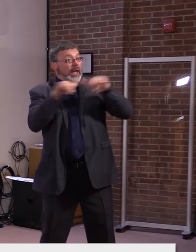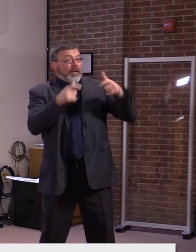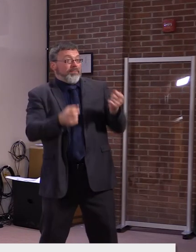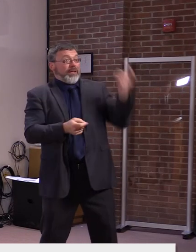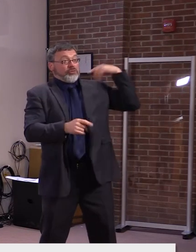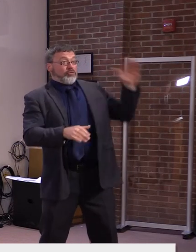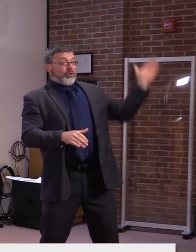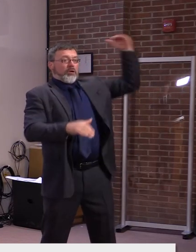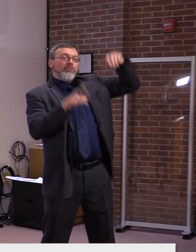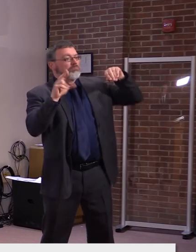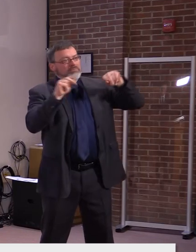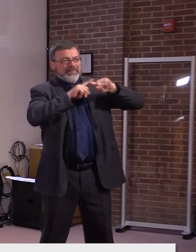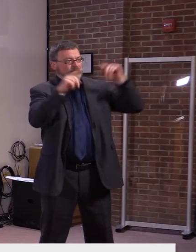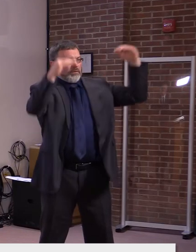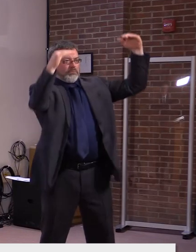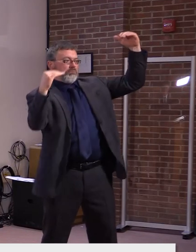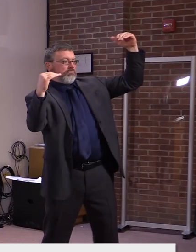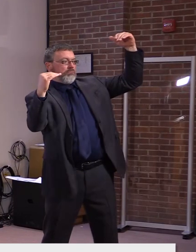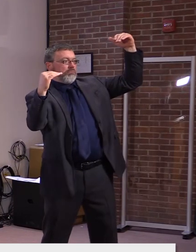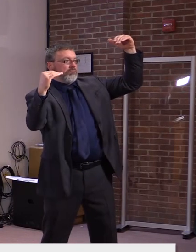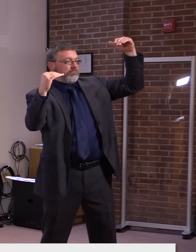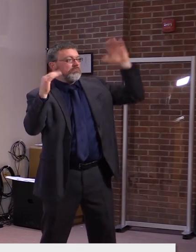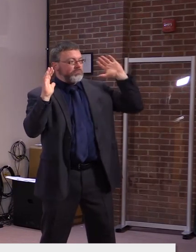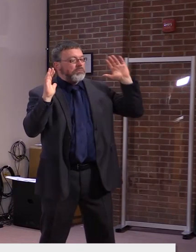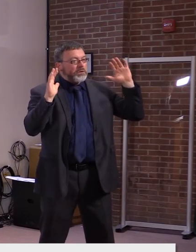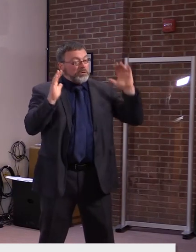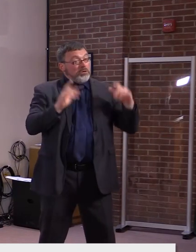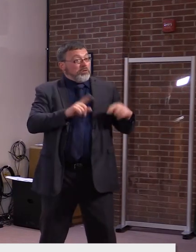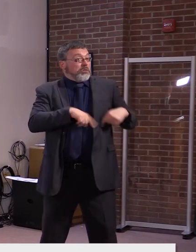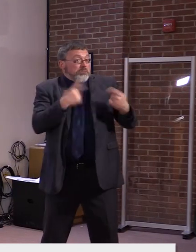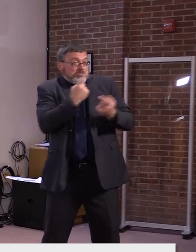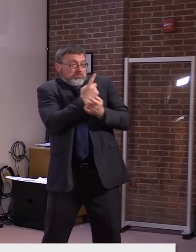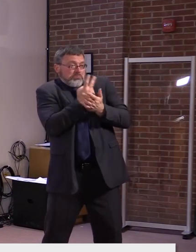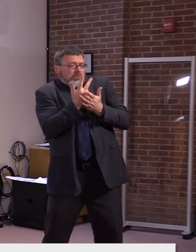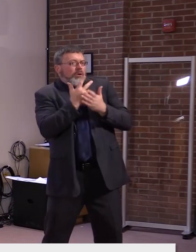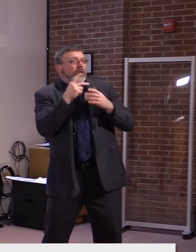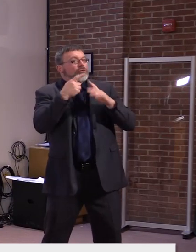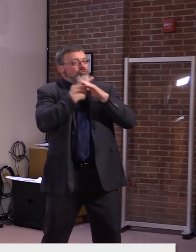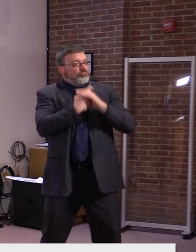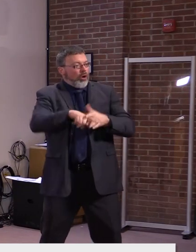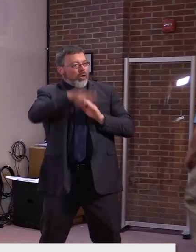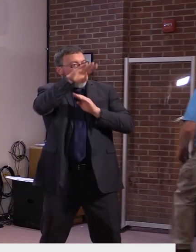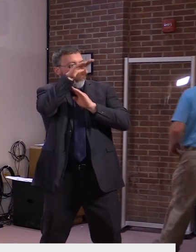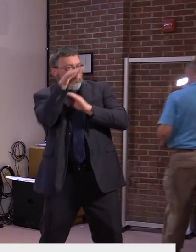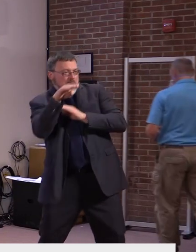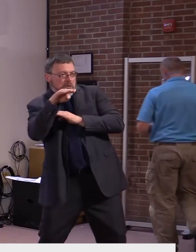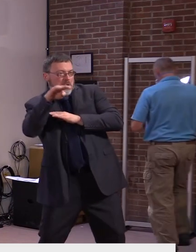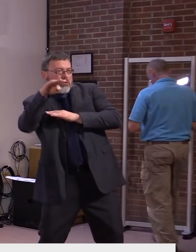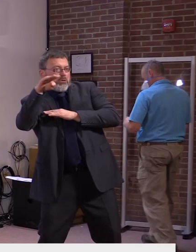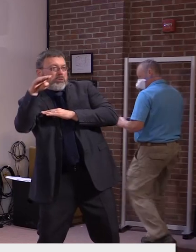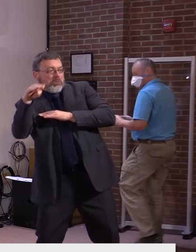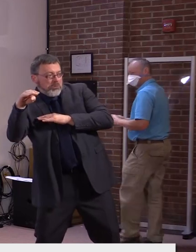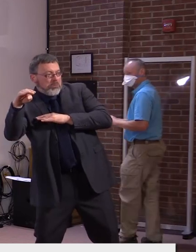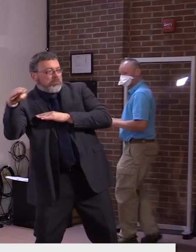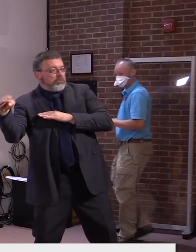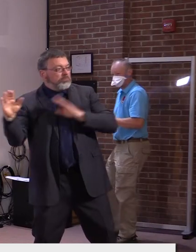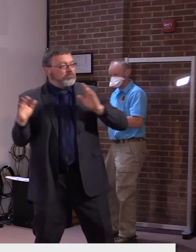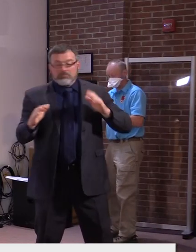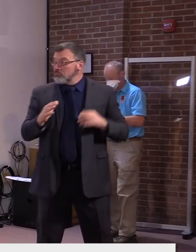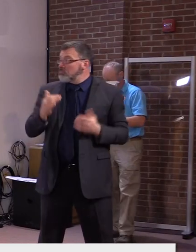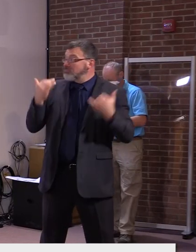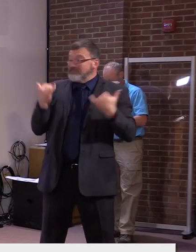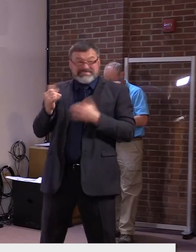over the last 3 or 4 weeks, including this most recent week. When we go to the next slide, we see that Vermont has also